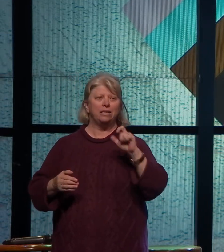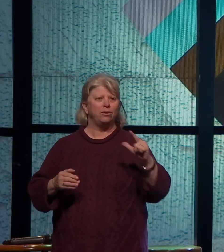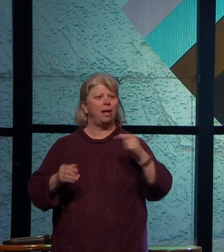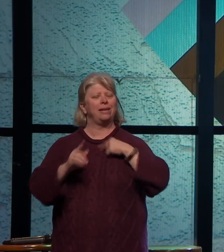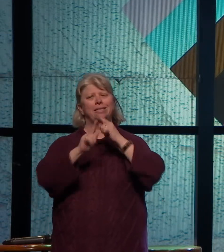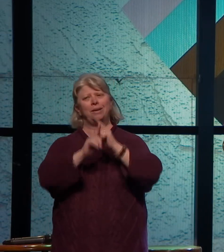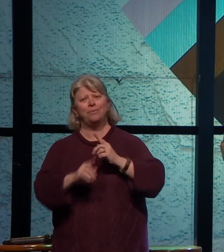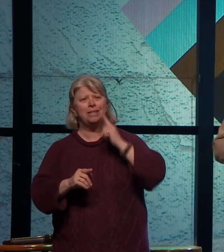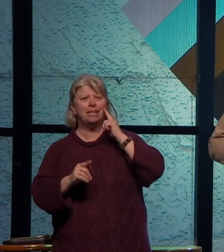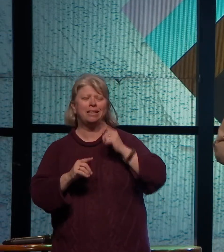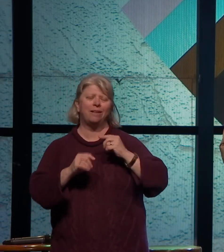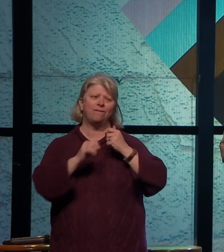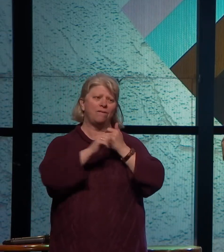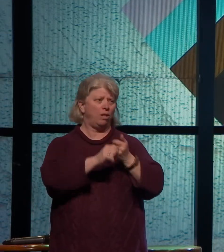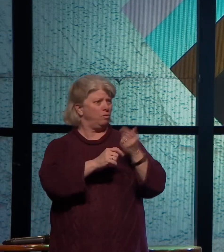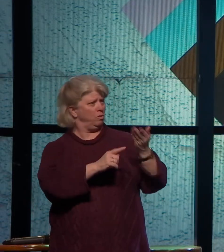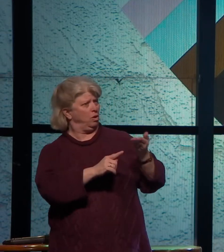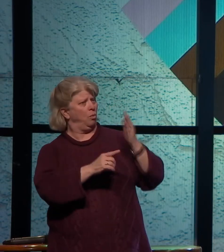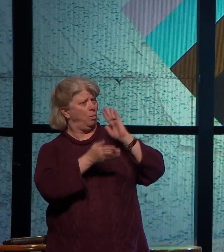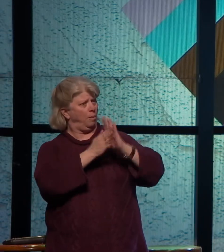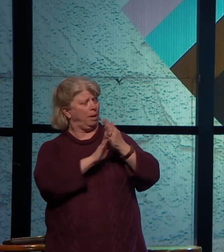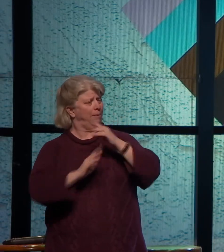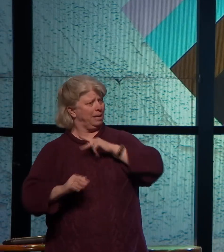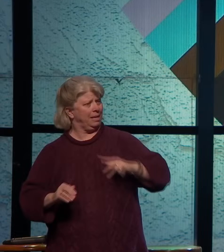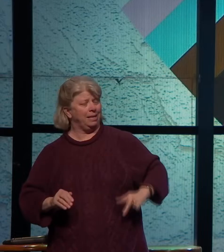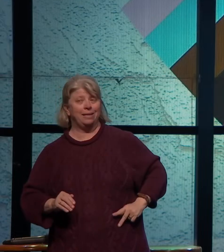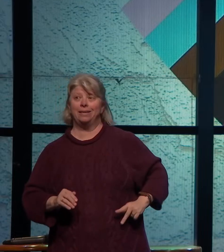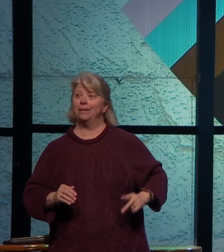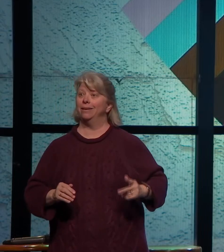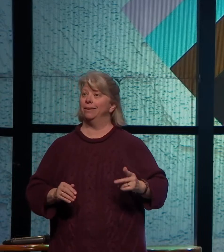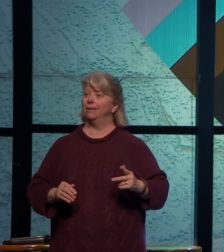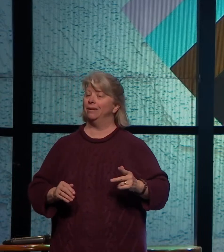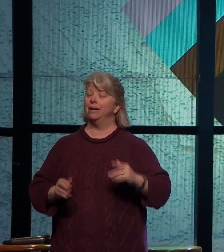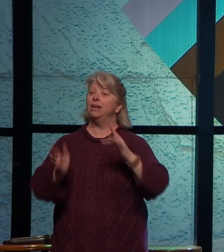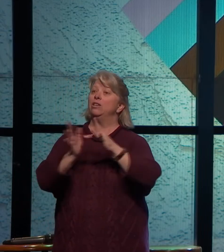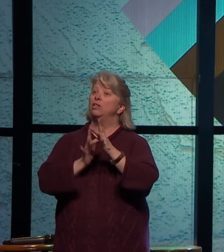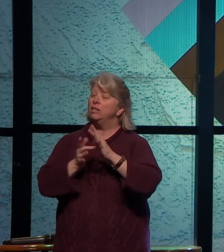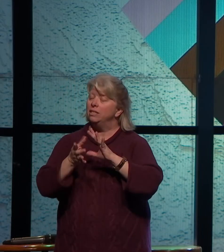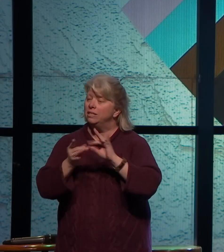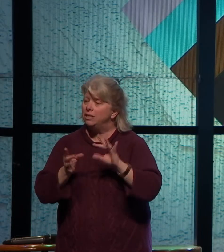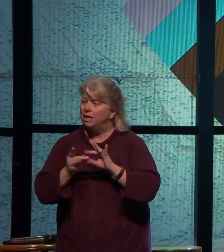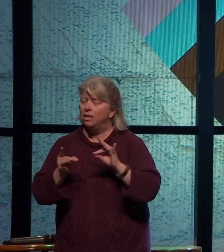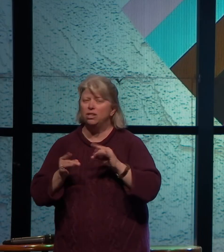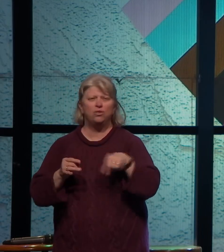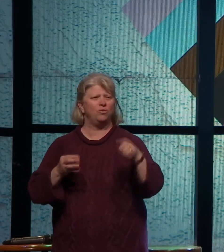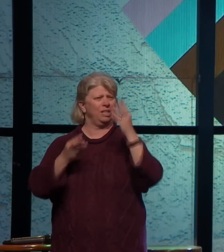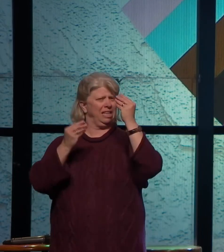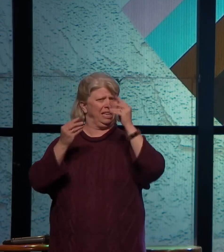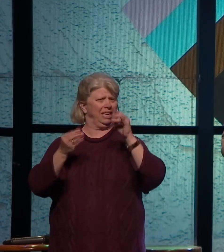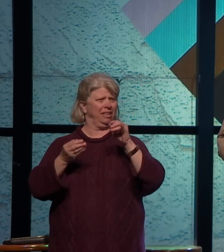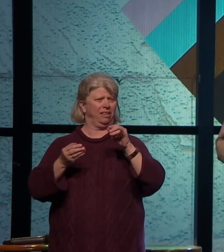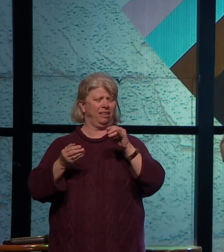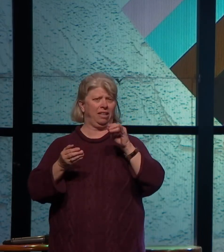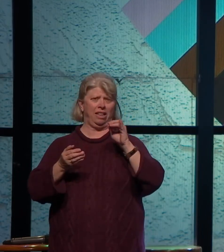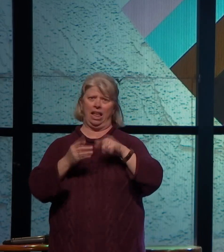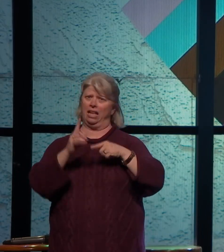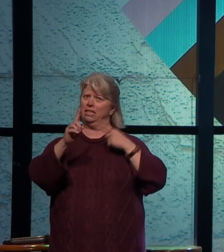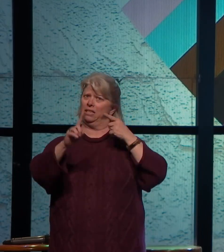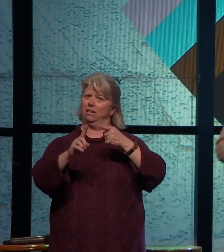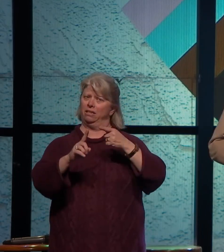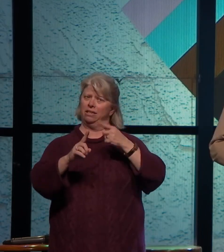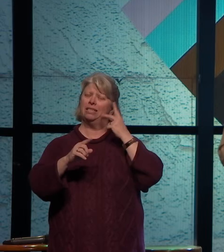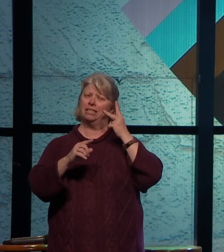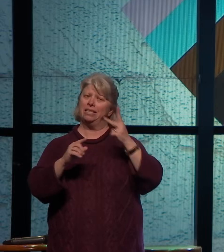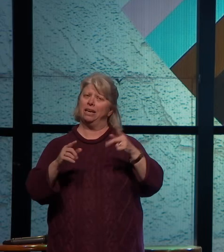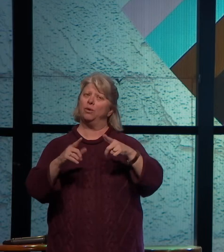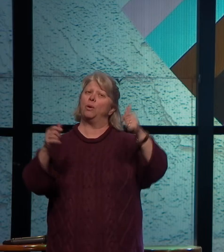disciples think that they're following this one who's going to be king. And then Jesus says, if you think that's what you're in for, you're going to see